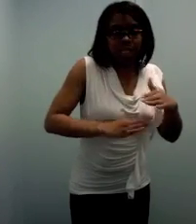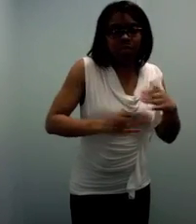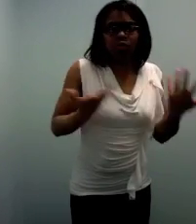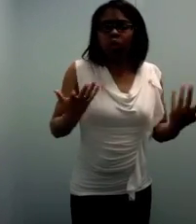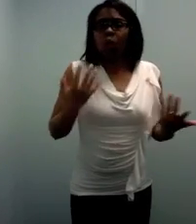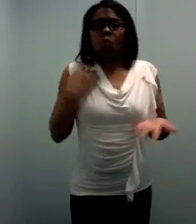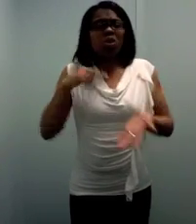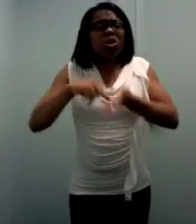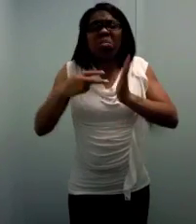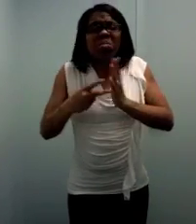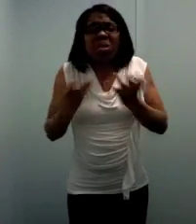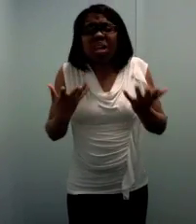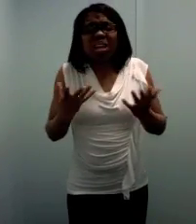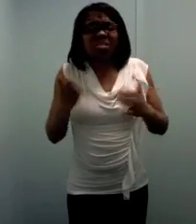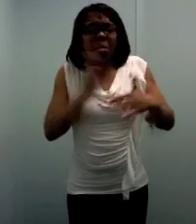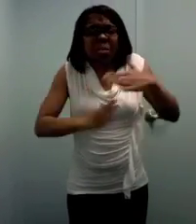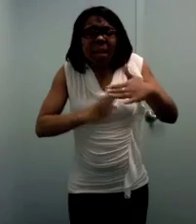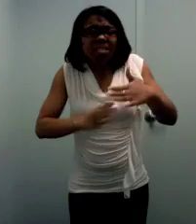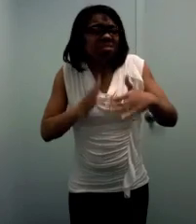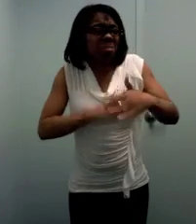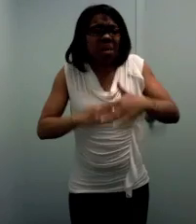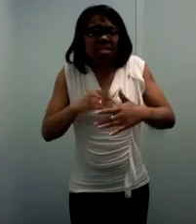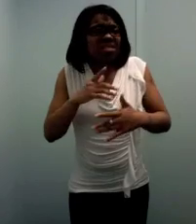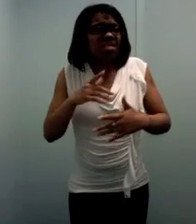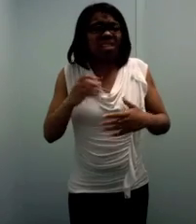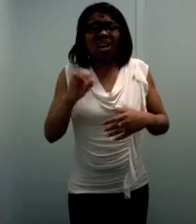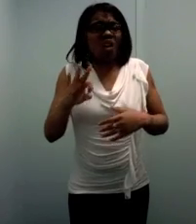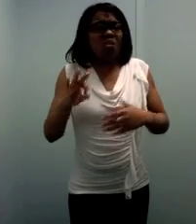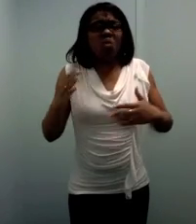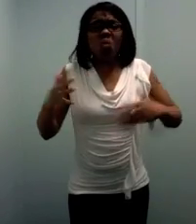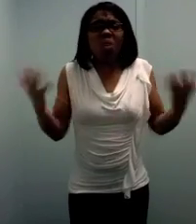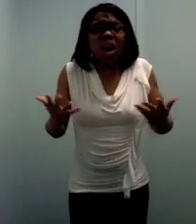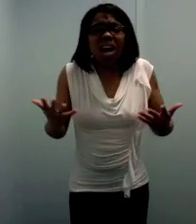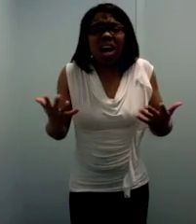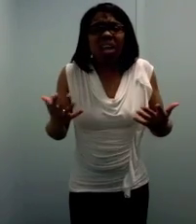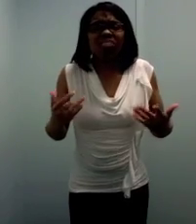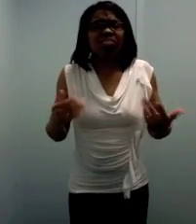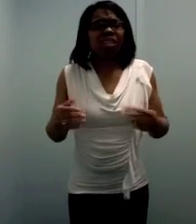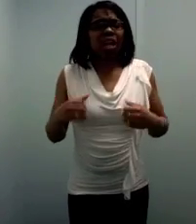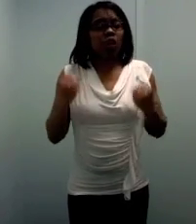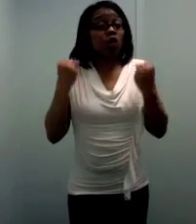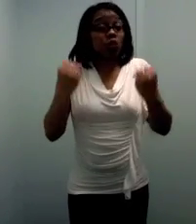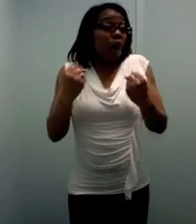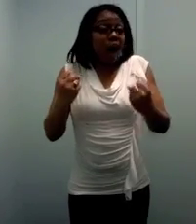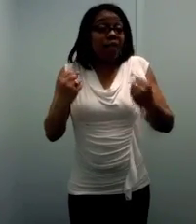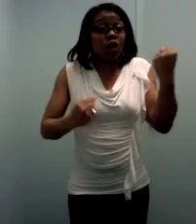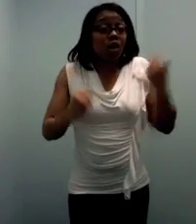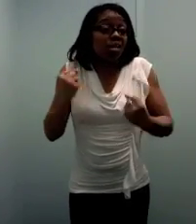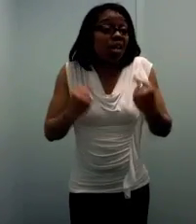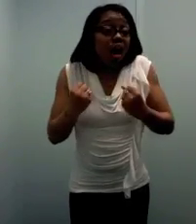basics? Basics of what? Are the basics of driving a car learning how to service it, or design it for that